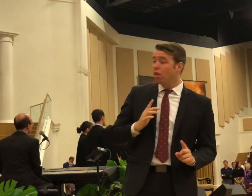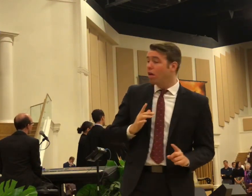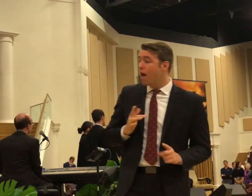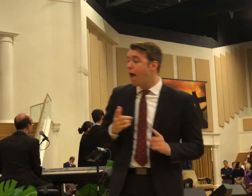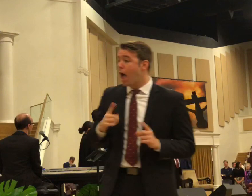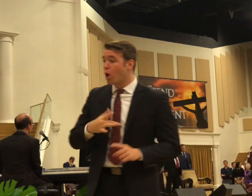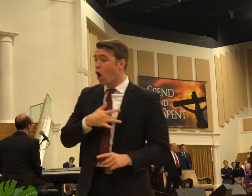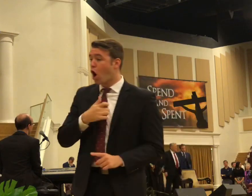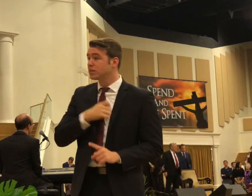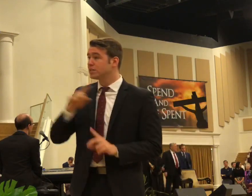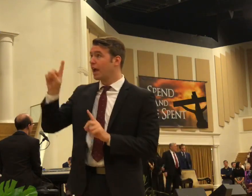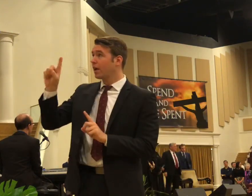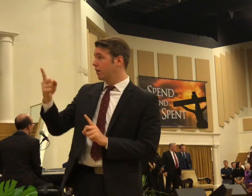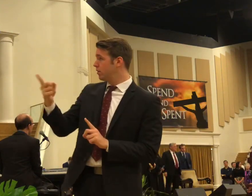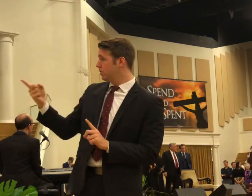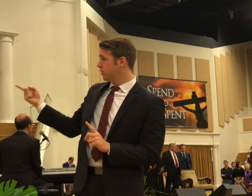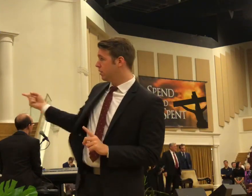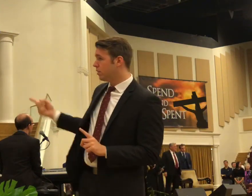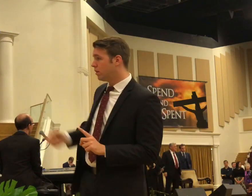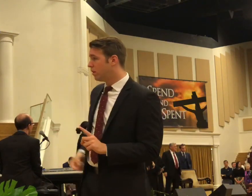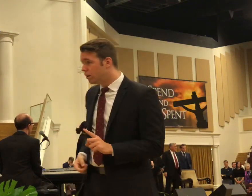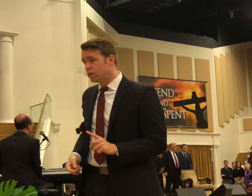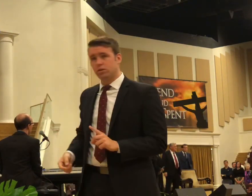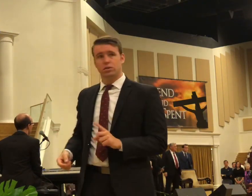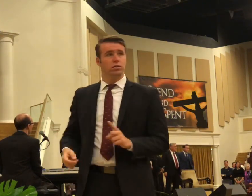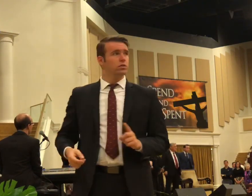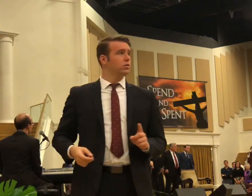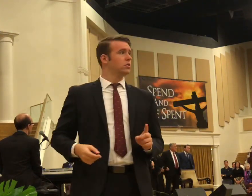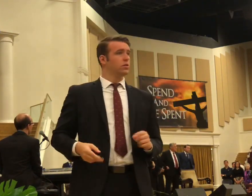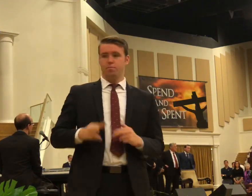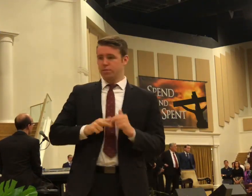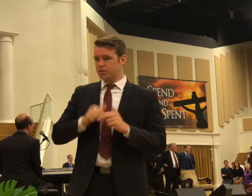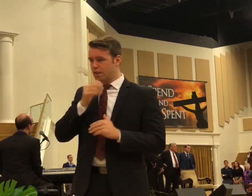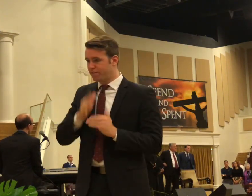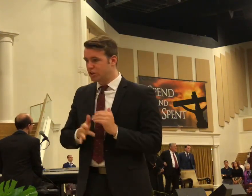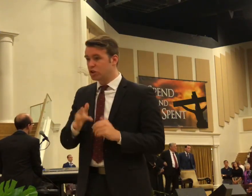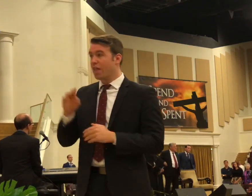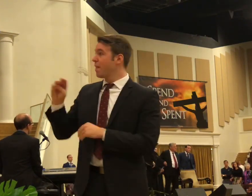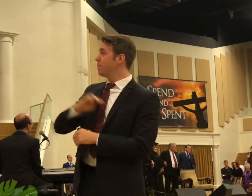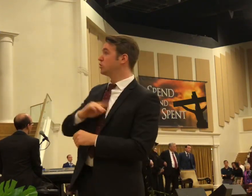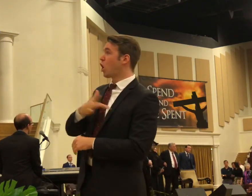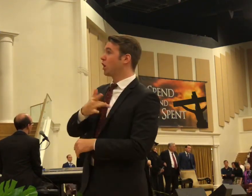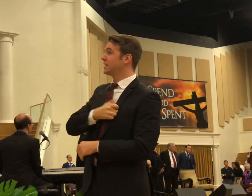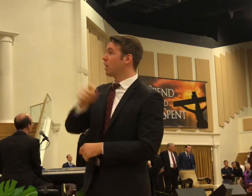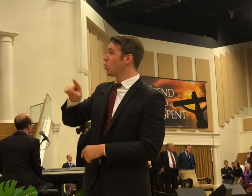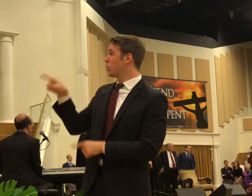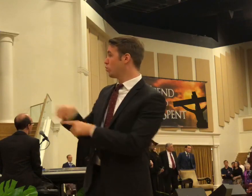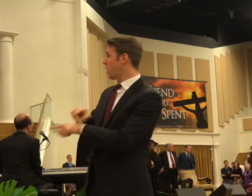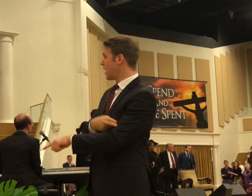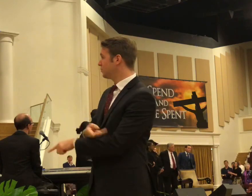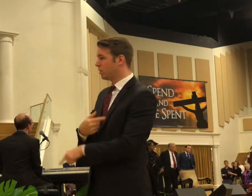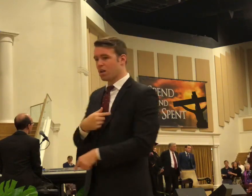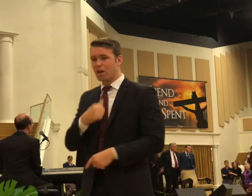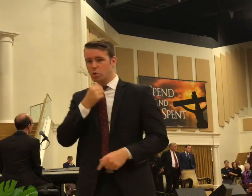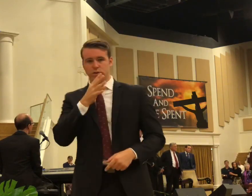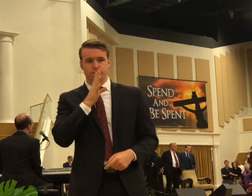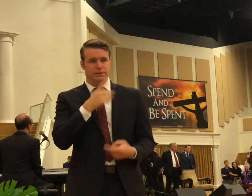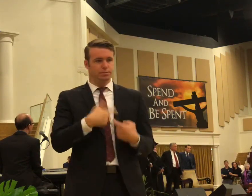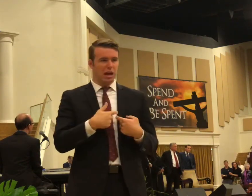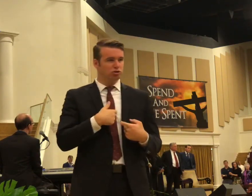attack. So now you've got an unfinished building. The missionary's got a heart attack. You're 24 years old. You don't speak the